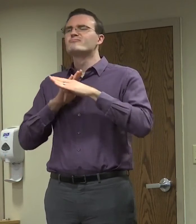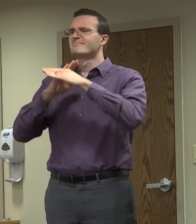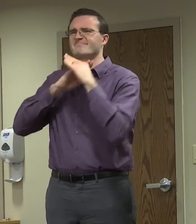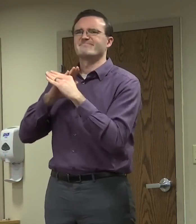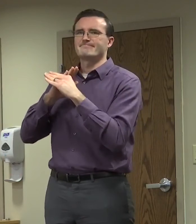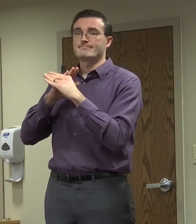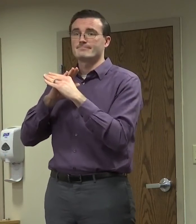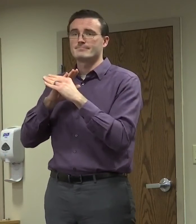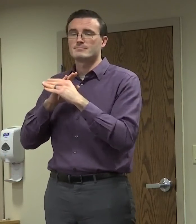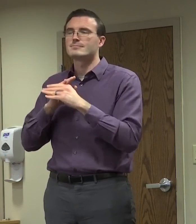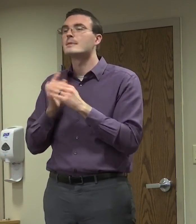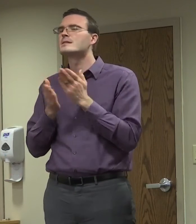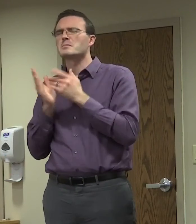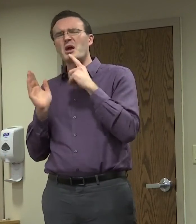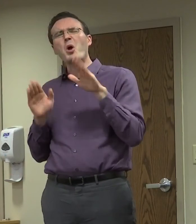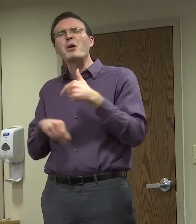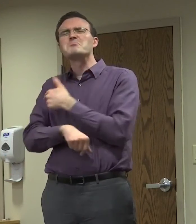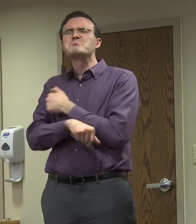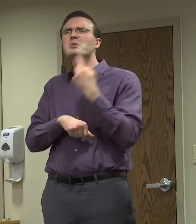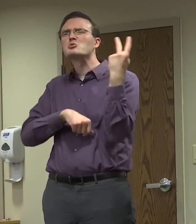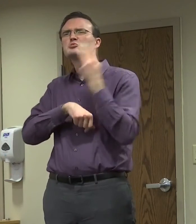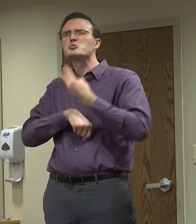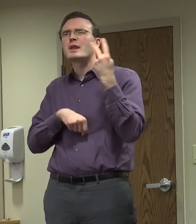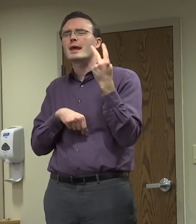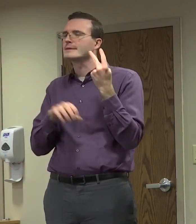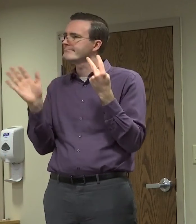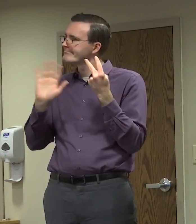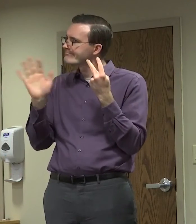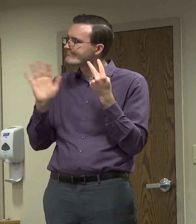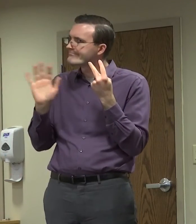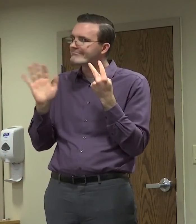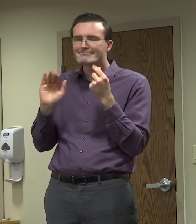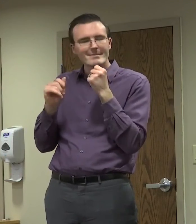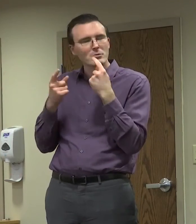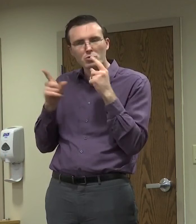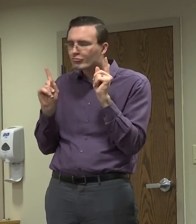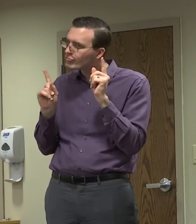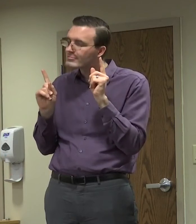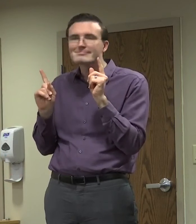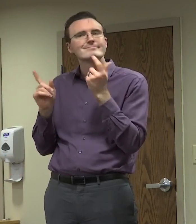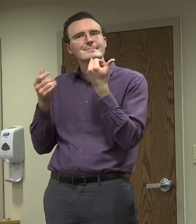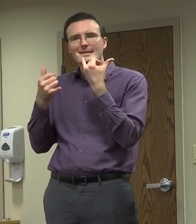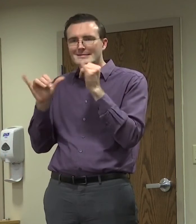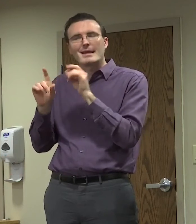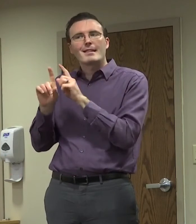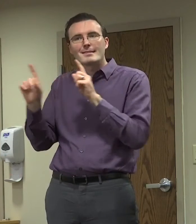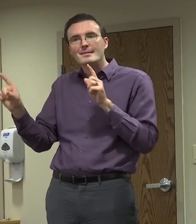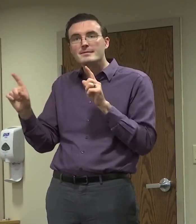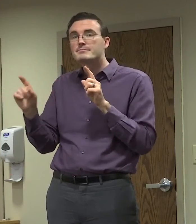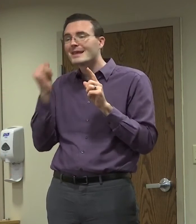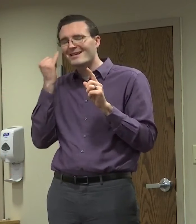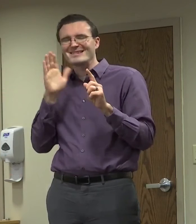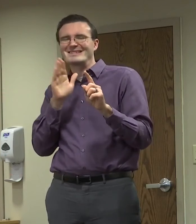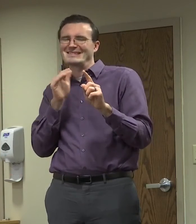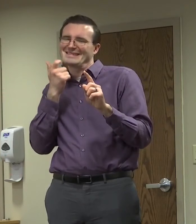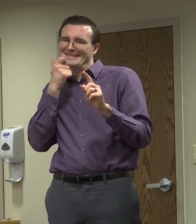days after, you're still going to have to quarantine until you're fully protected if you are identified as a close